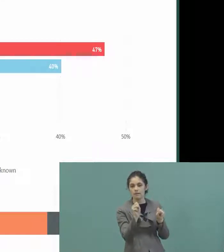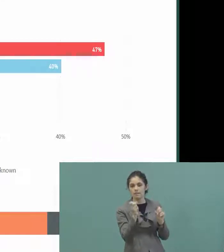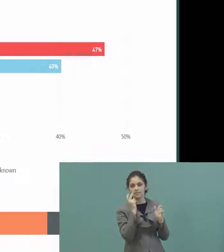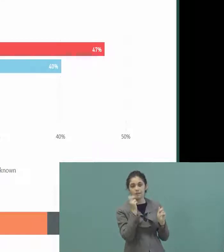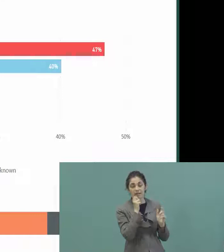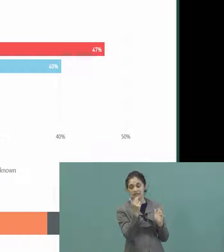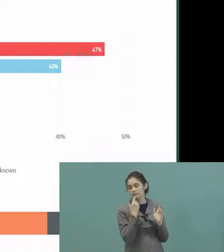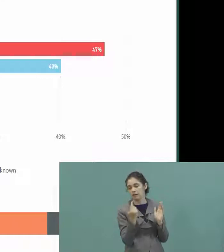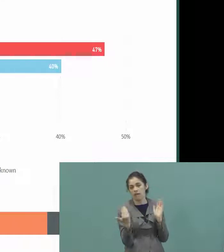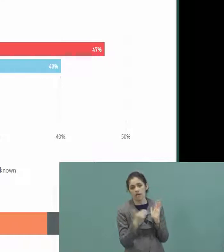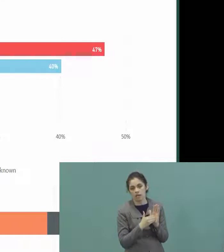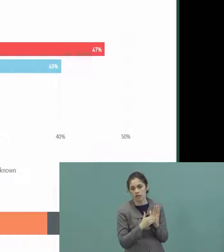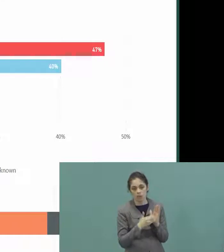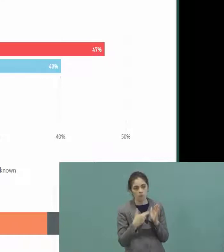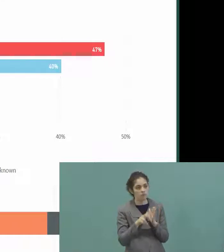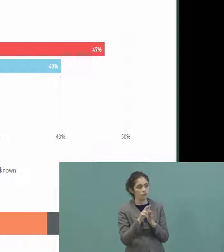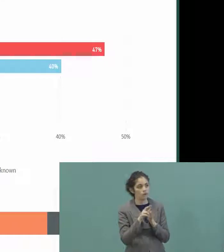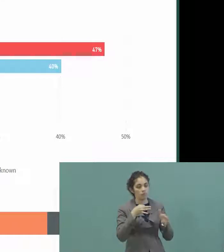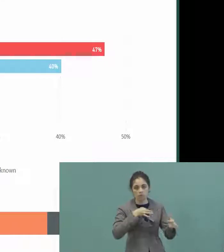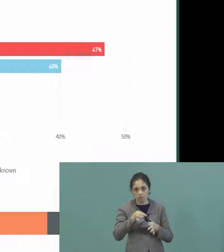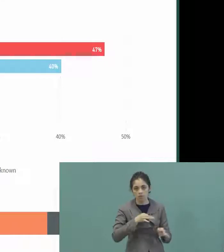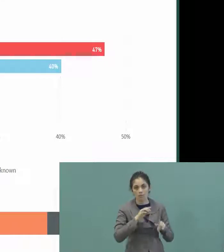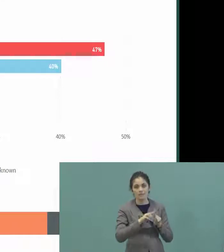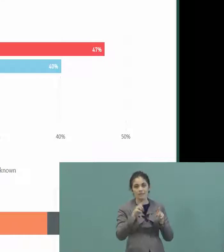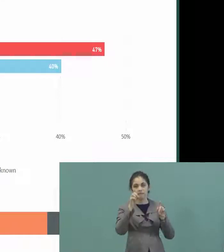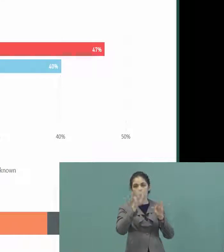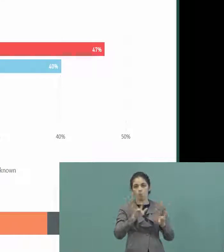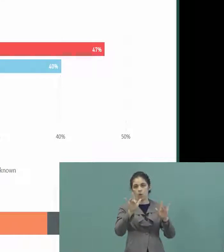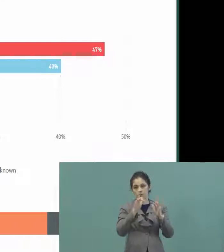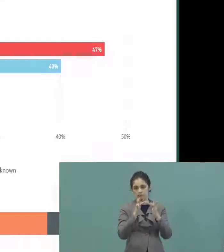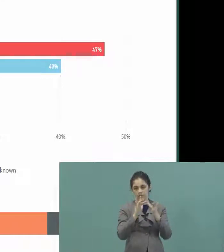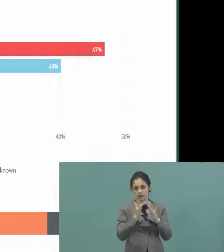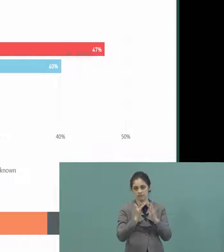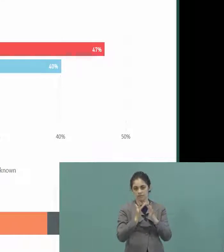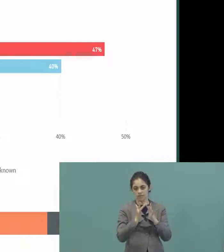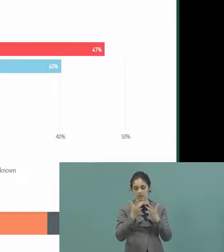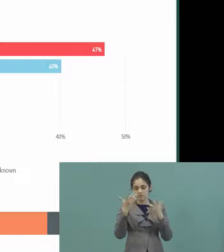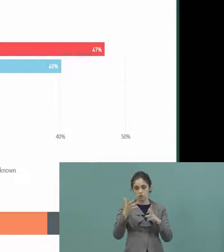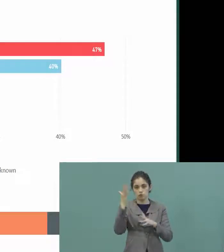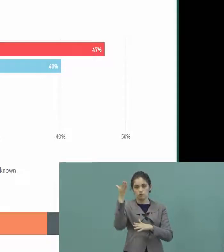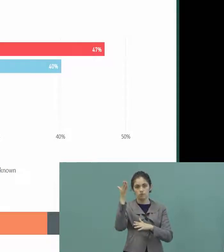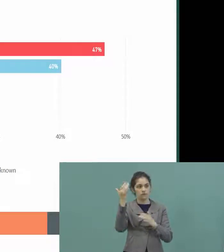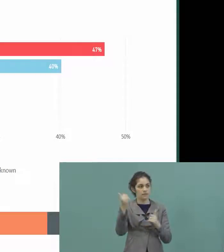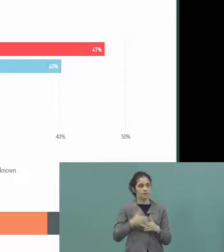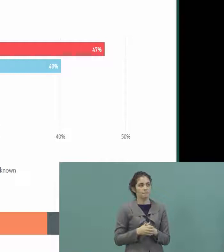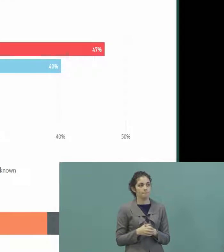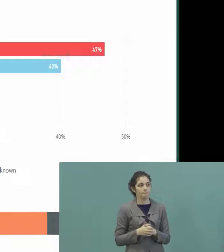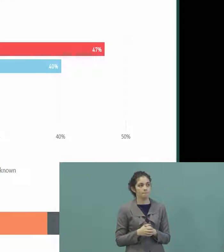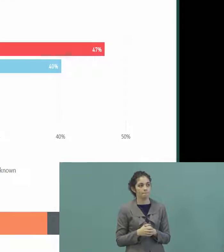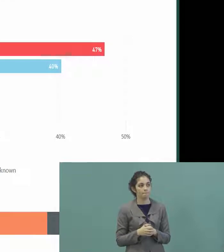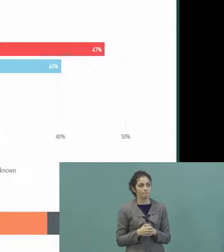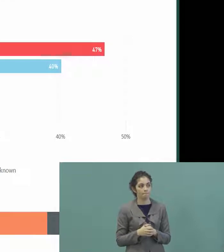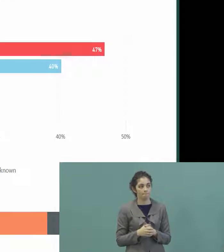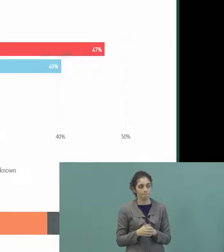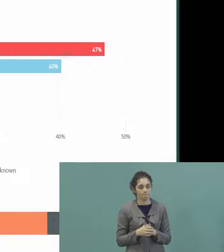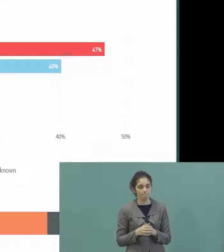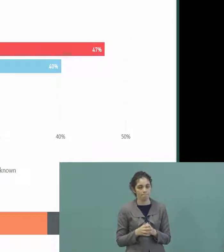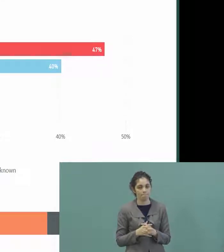won't repeat it because I just reviewed it in detail, but it will be on our website shortly after the press conference.